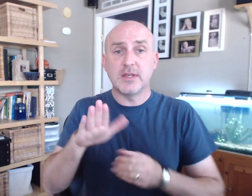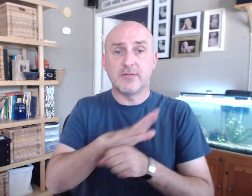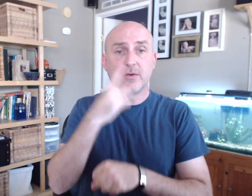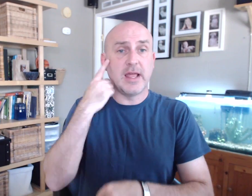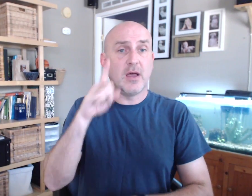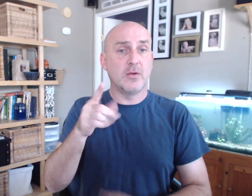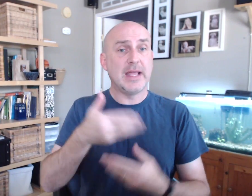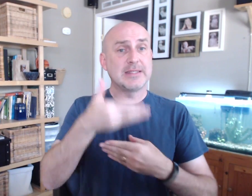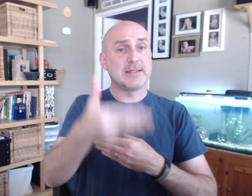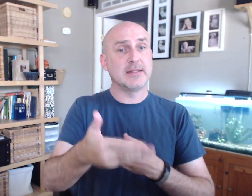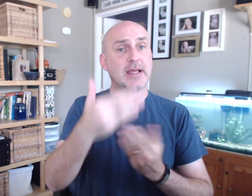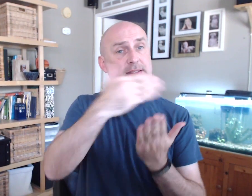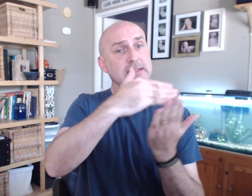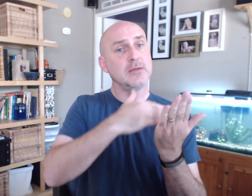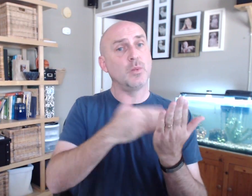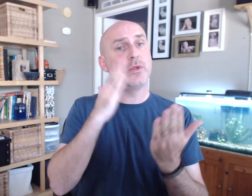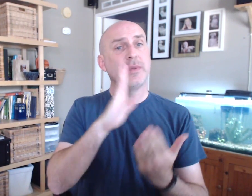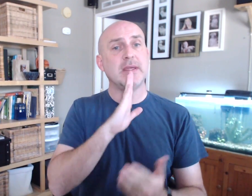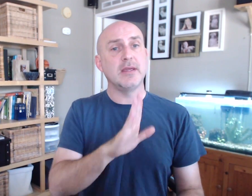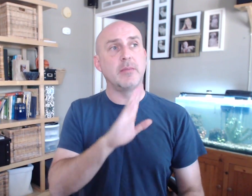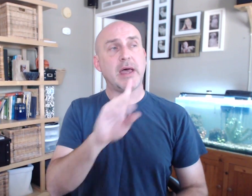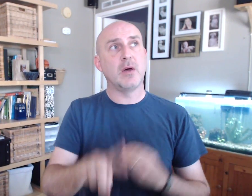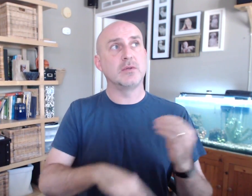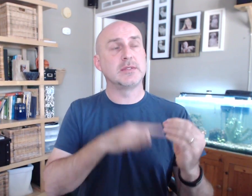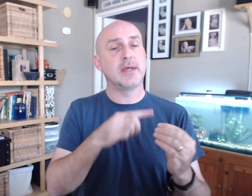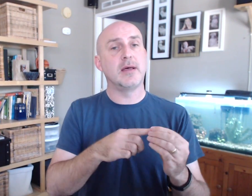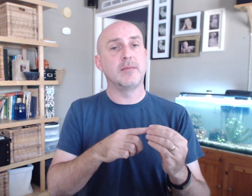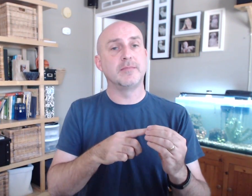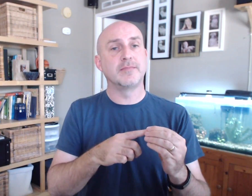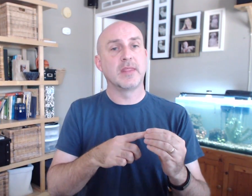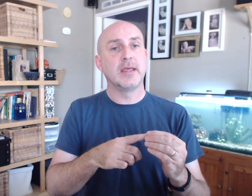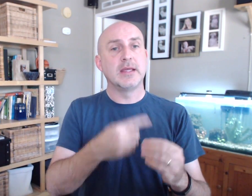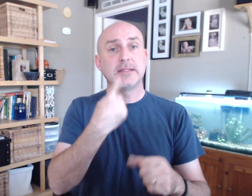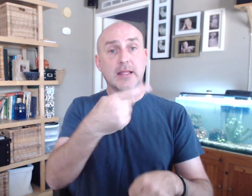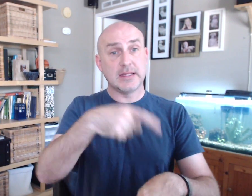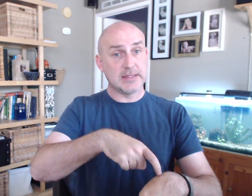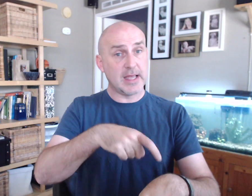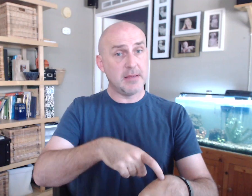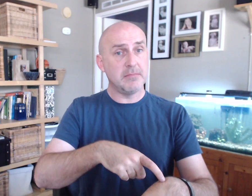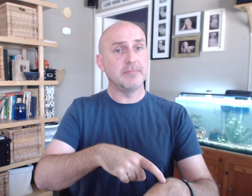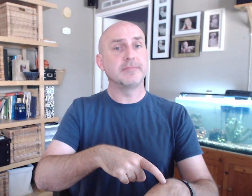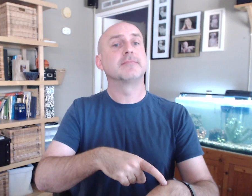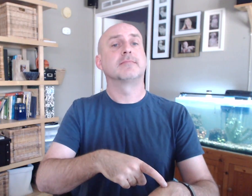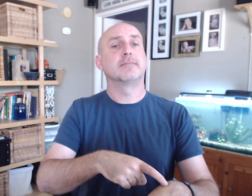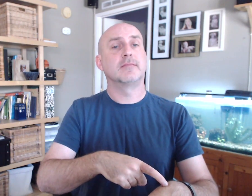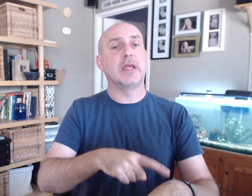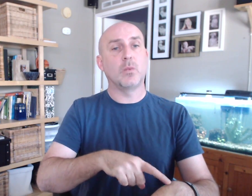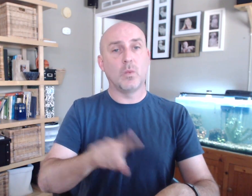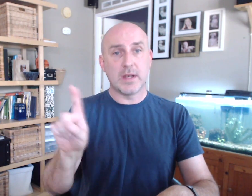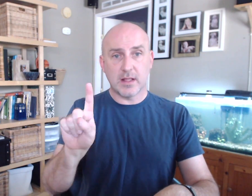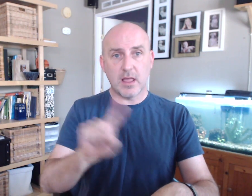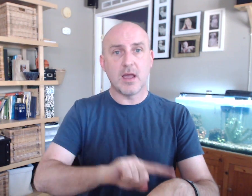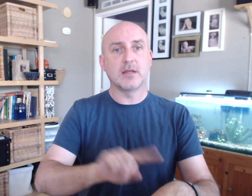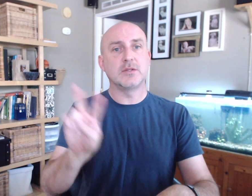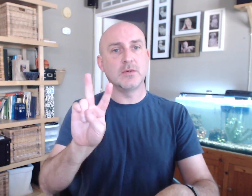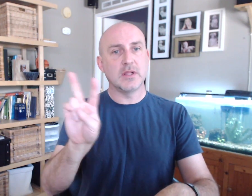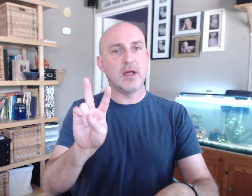for now. Next lesson will be about telling time, like 1 o'clock, 2 o'clock,